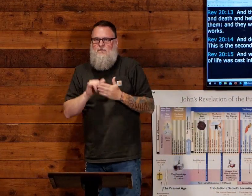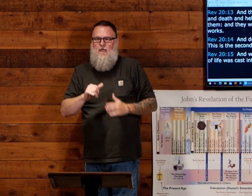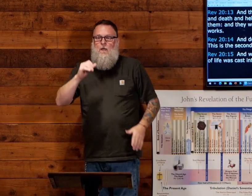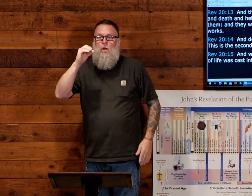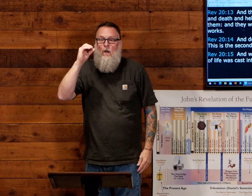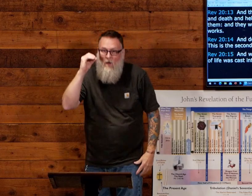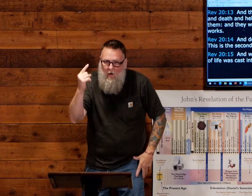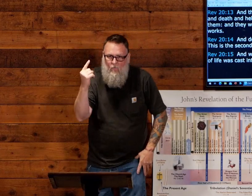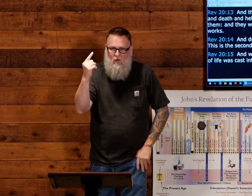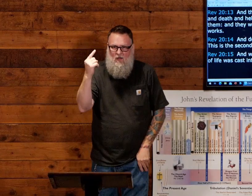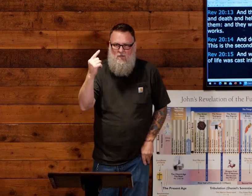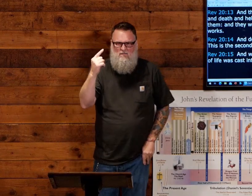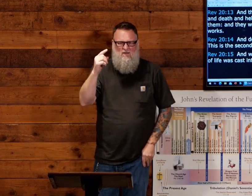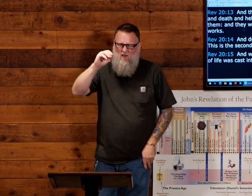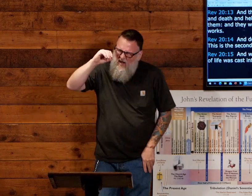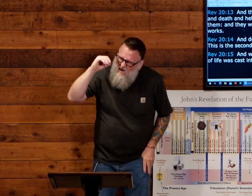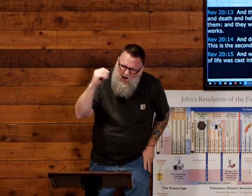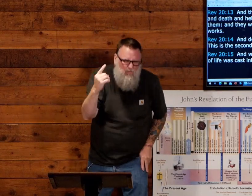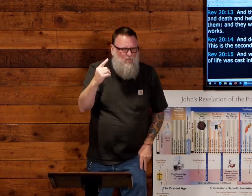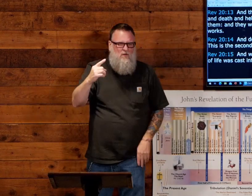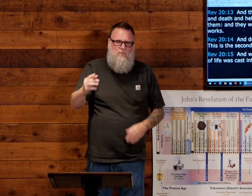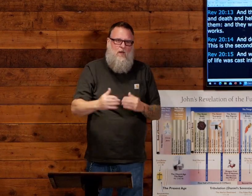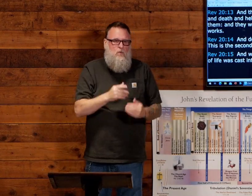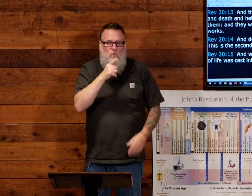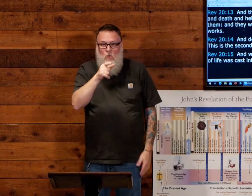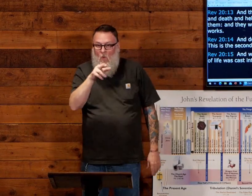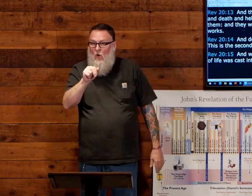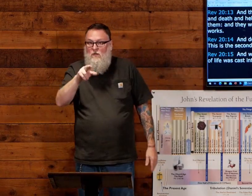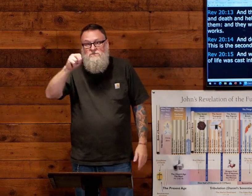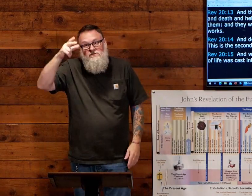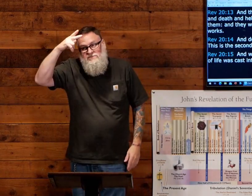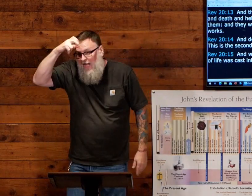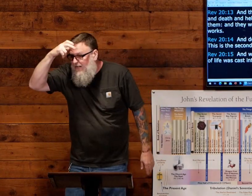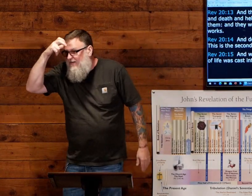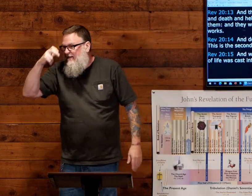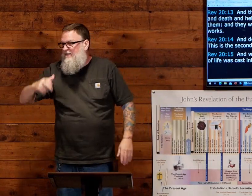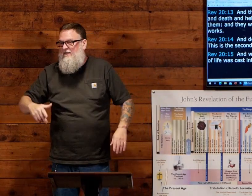Emphasize again, no one, no matter who you are,